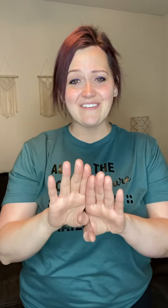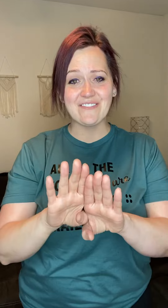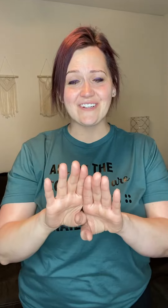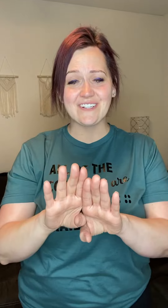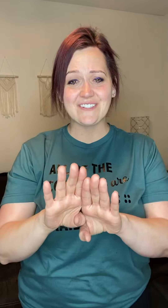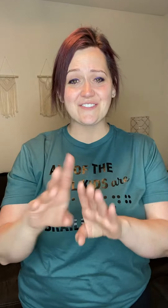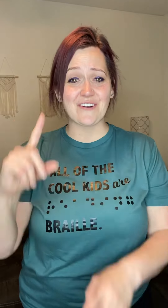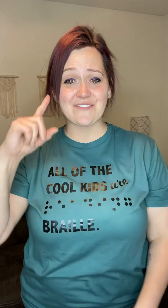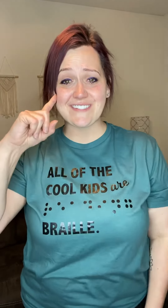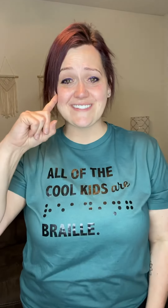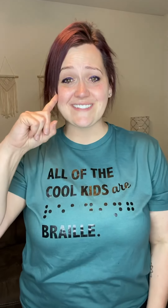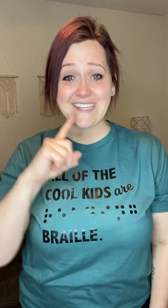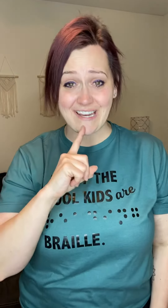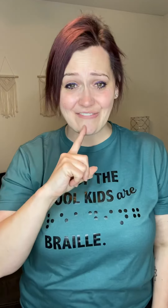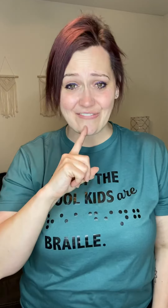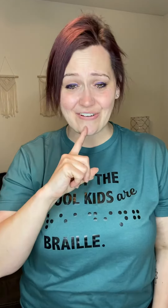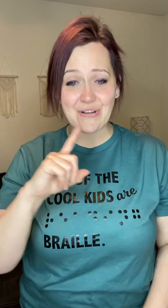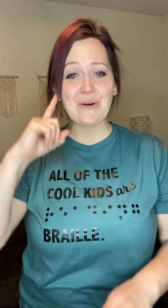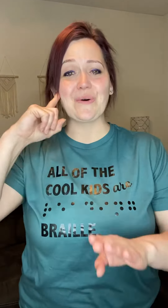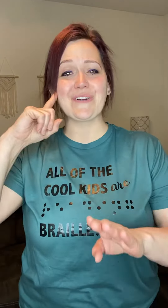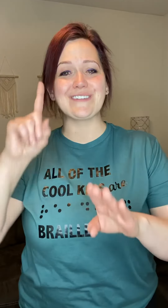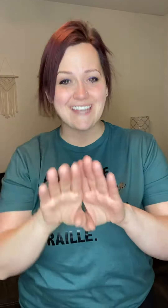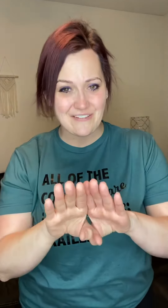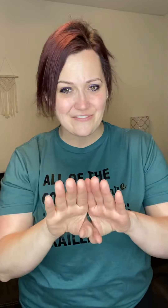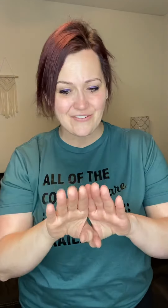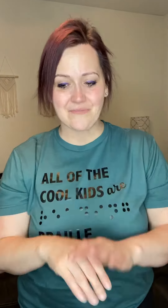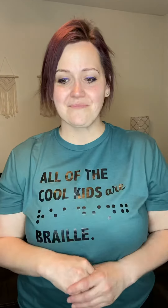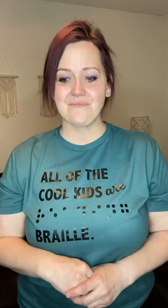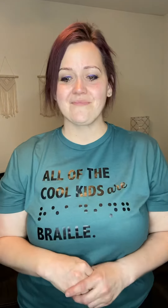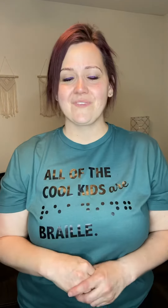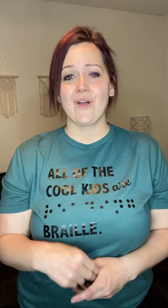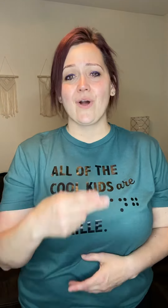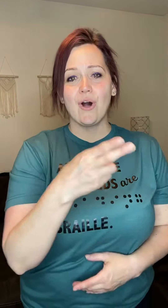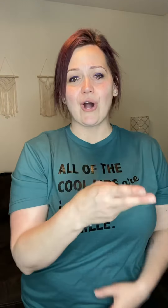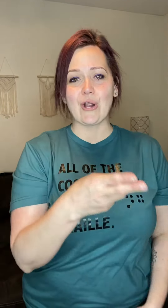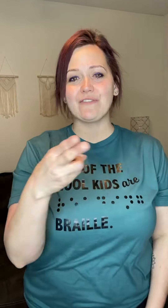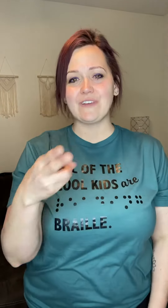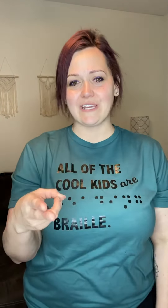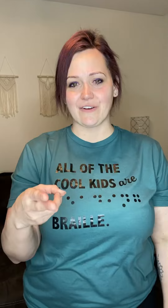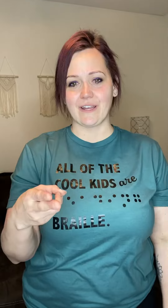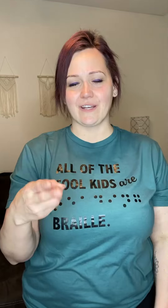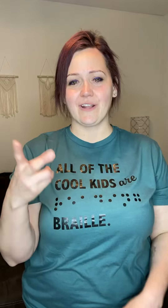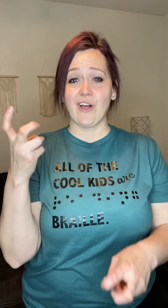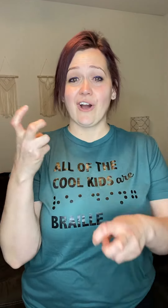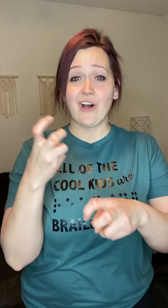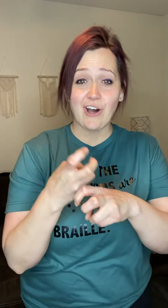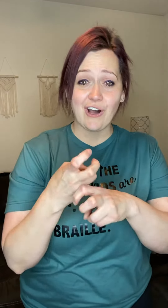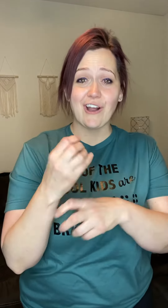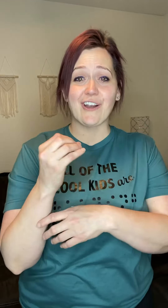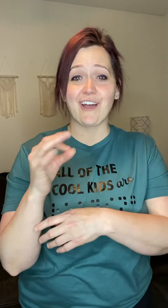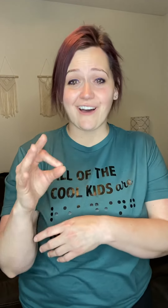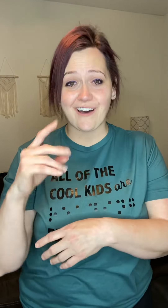Death. So you have death or death. Hard of hearing. Hard